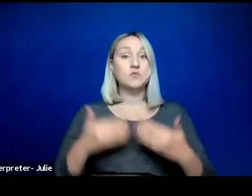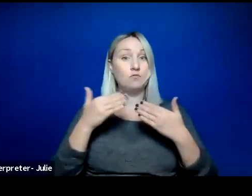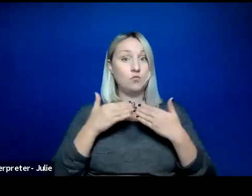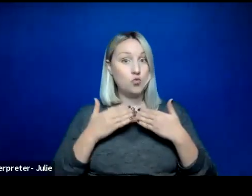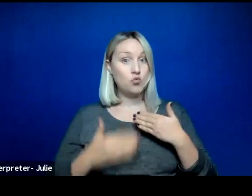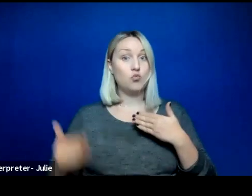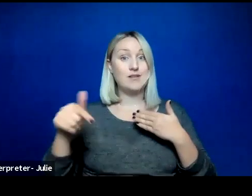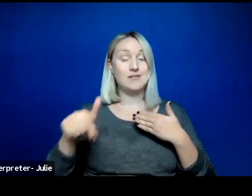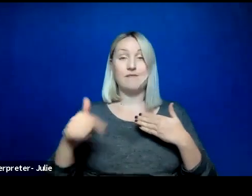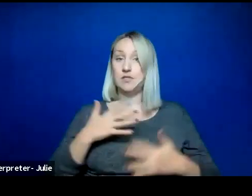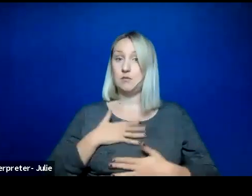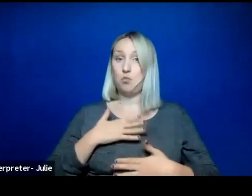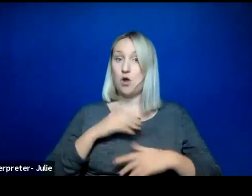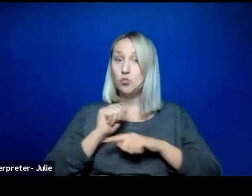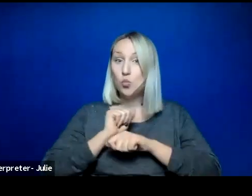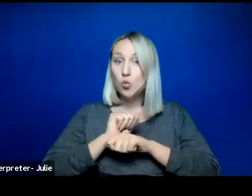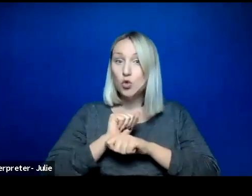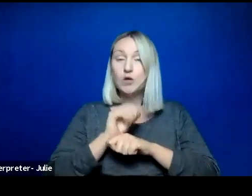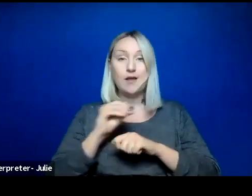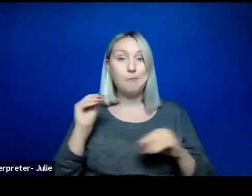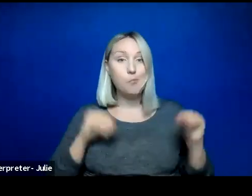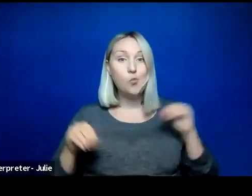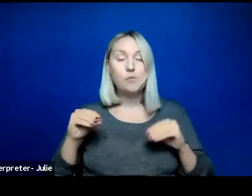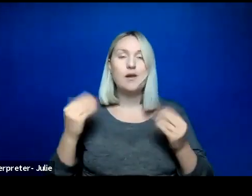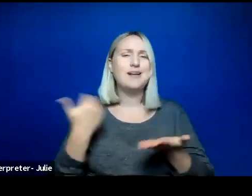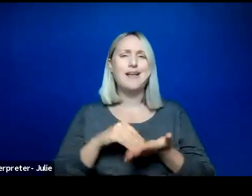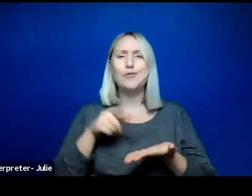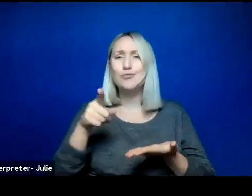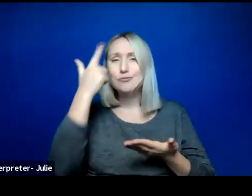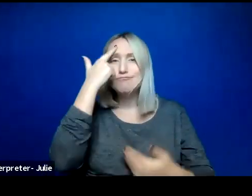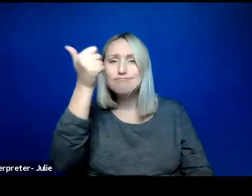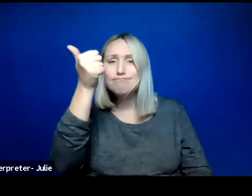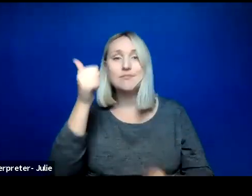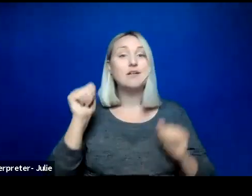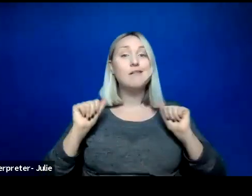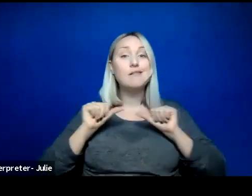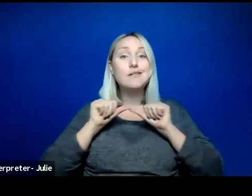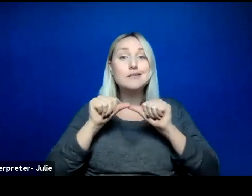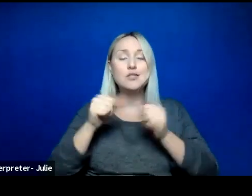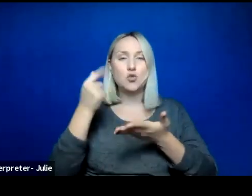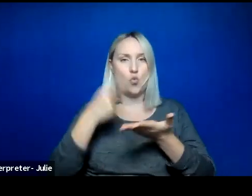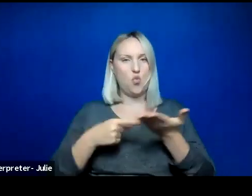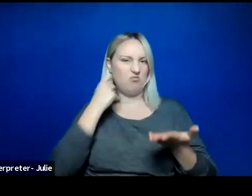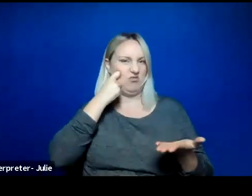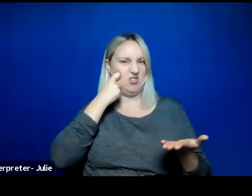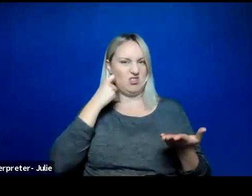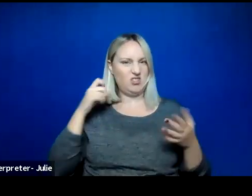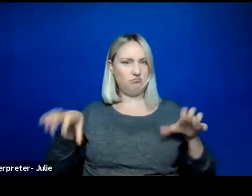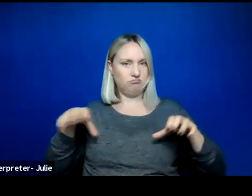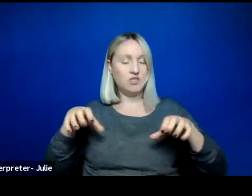our breath work and our movement, feel free to just continue to do what we just did,